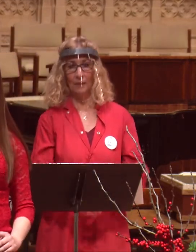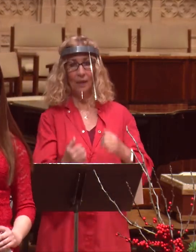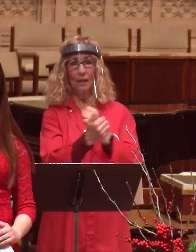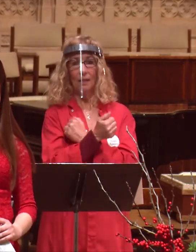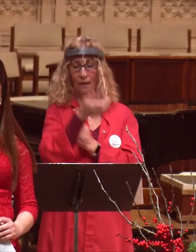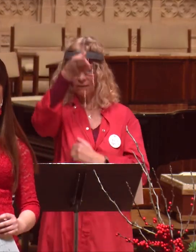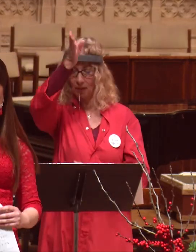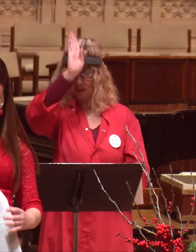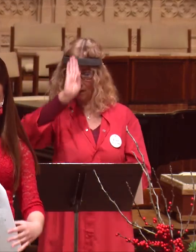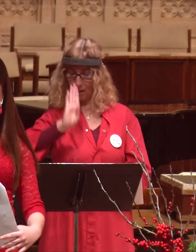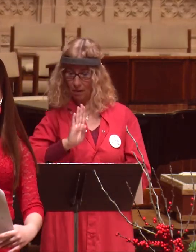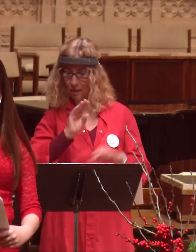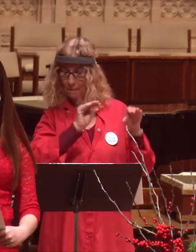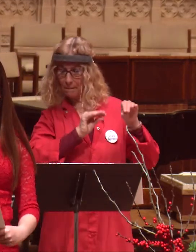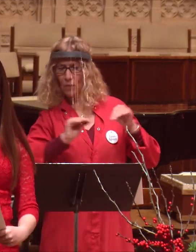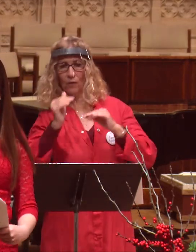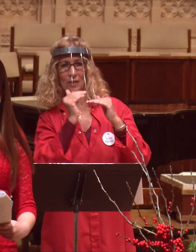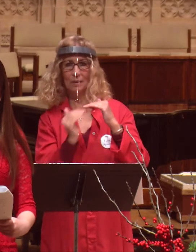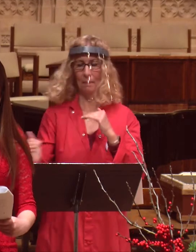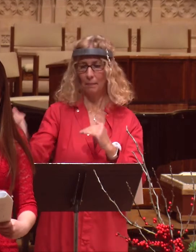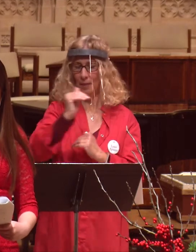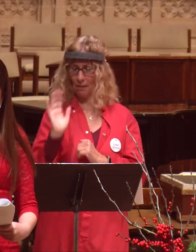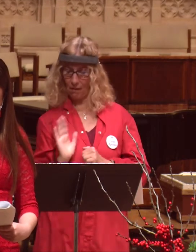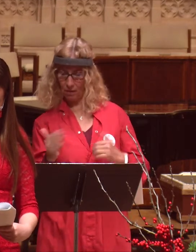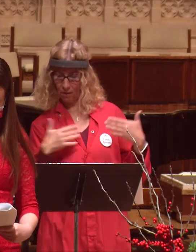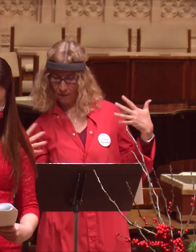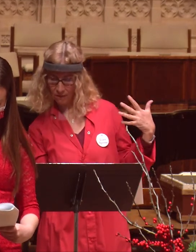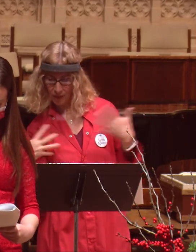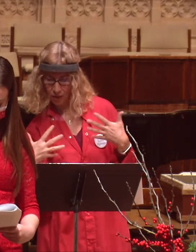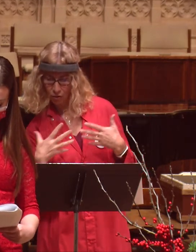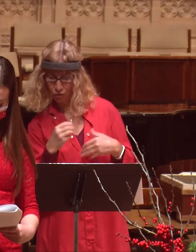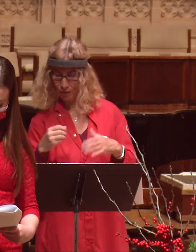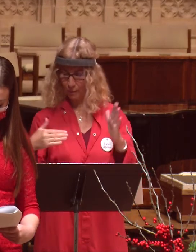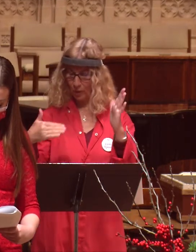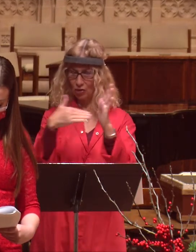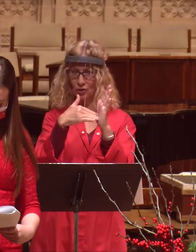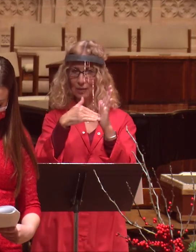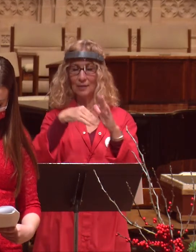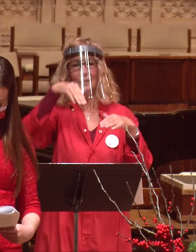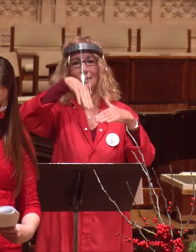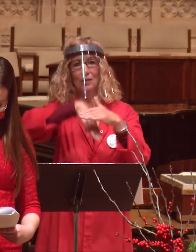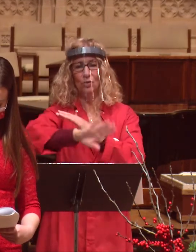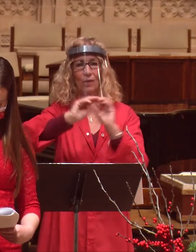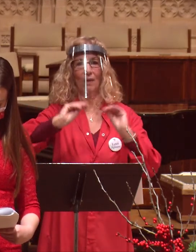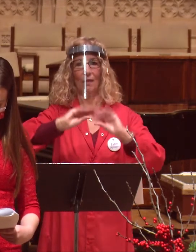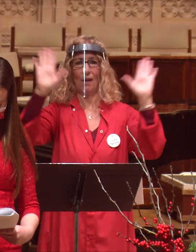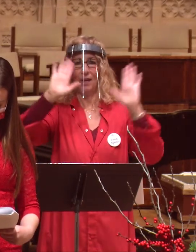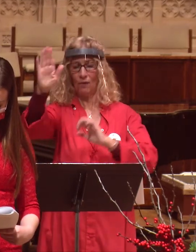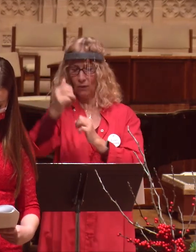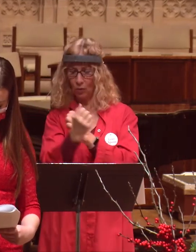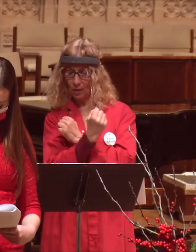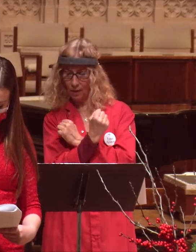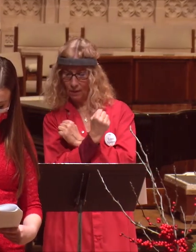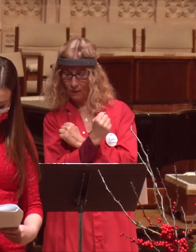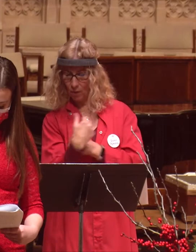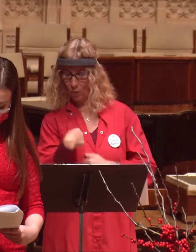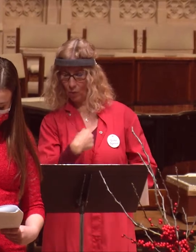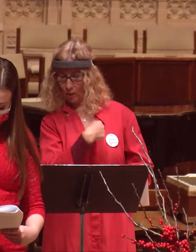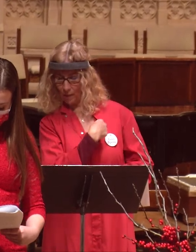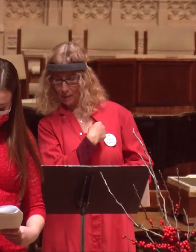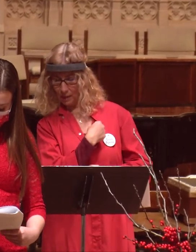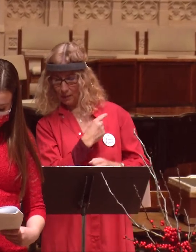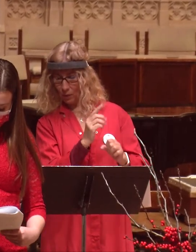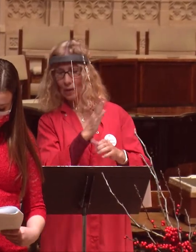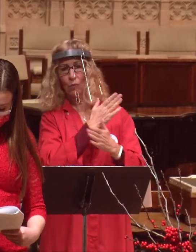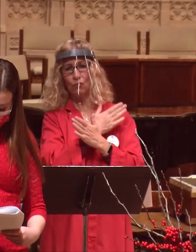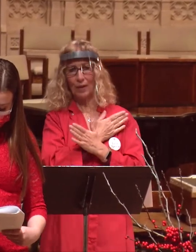Loving God, move us beyond our fears and prejudices into the light of your love, where we may rest secure and risk